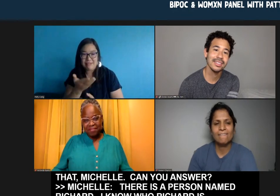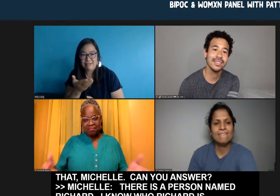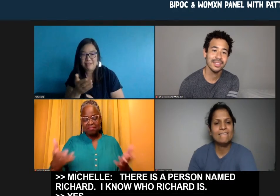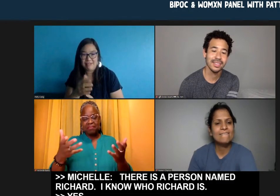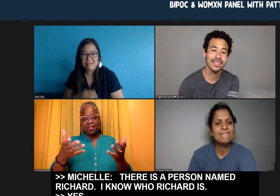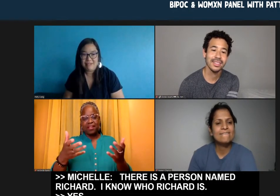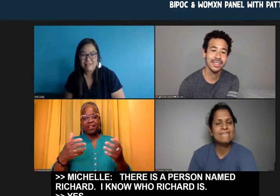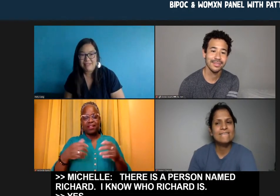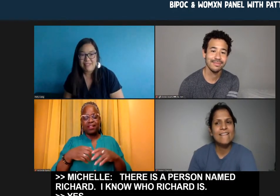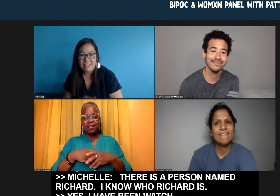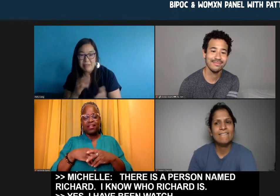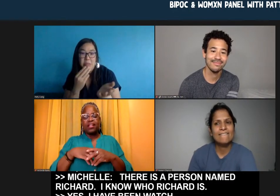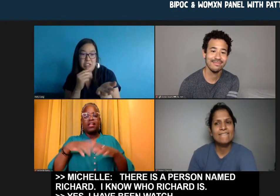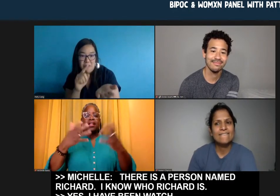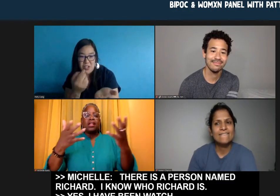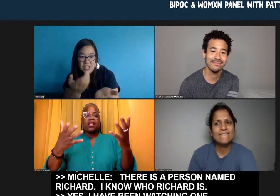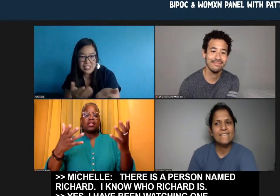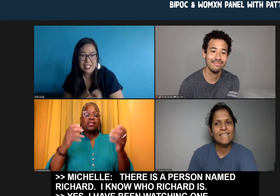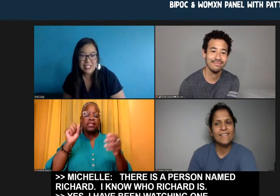one of your great accomplishments that you wanted to share about.